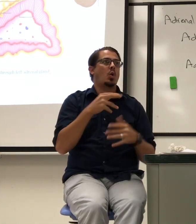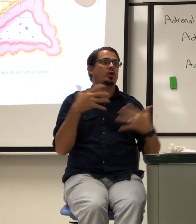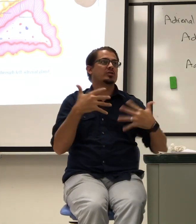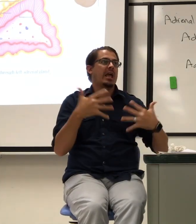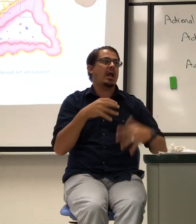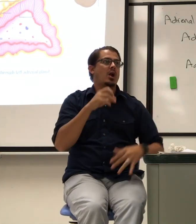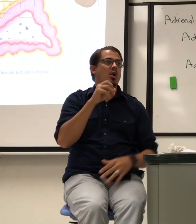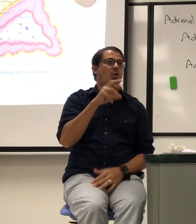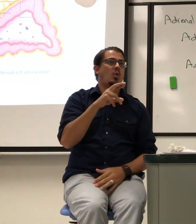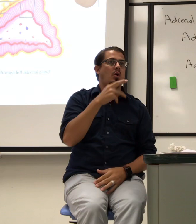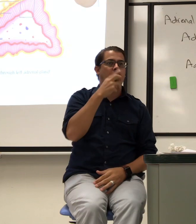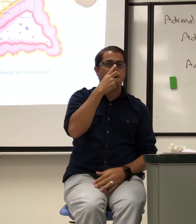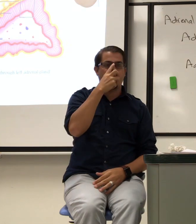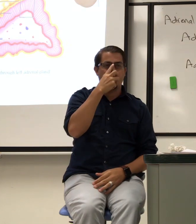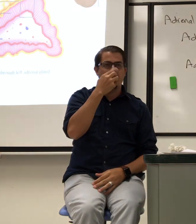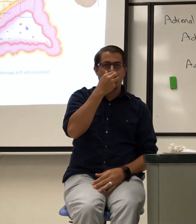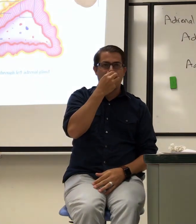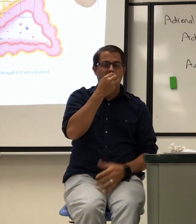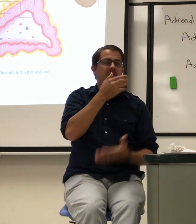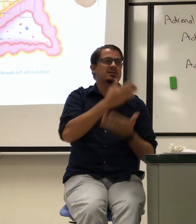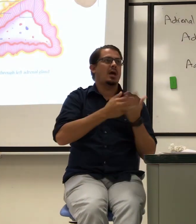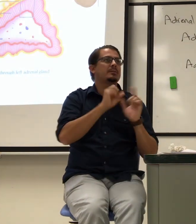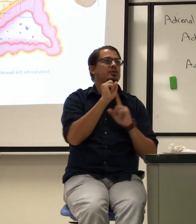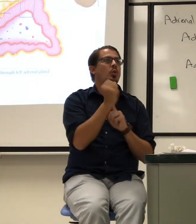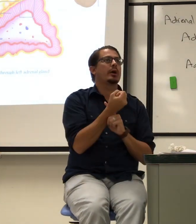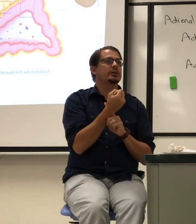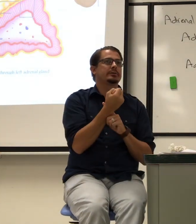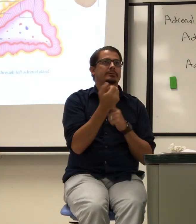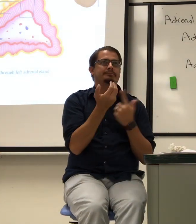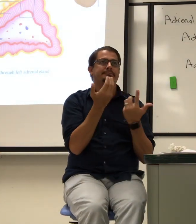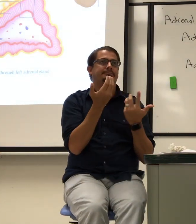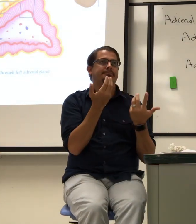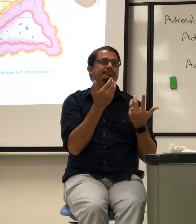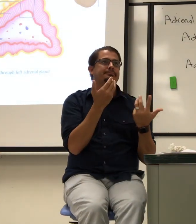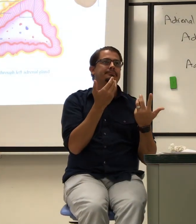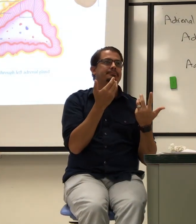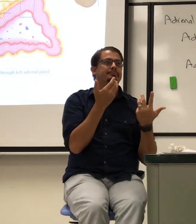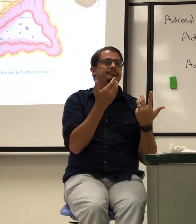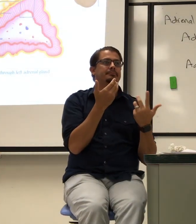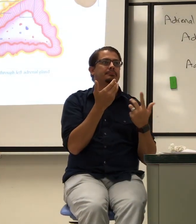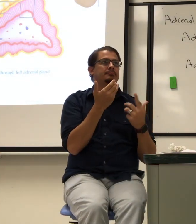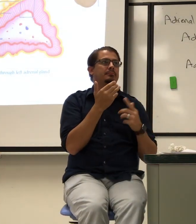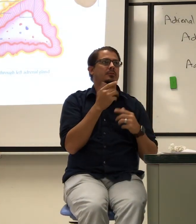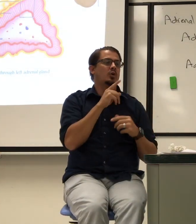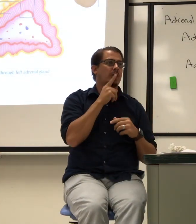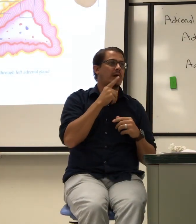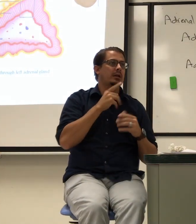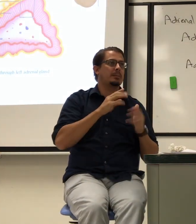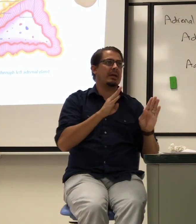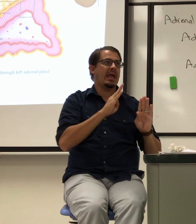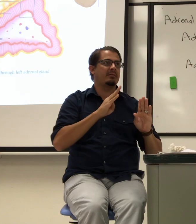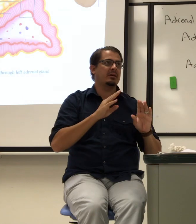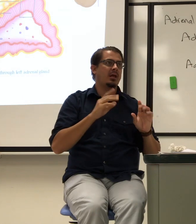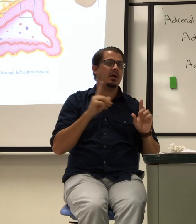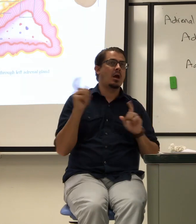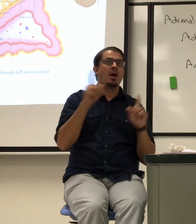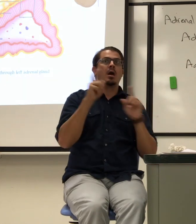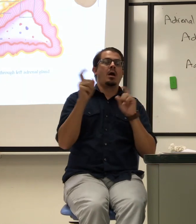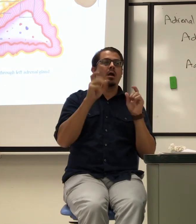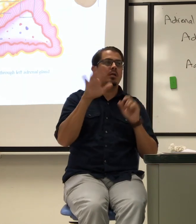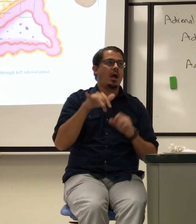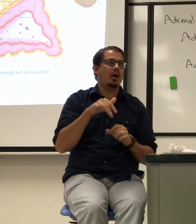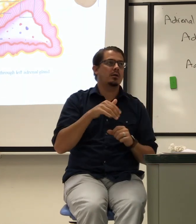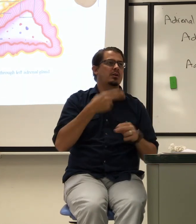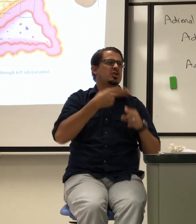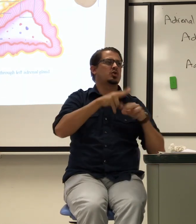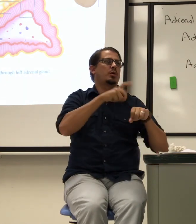scared. Some situation where you're acting like frantically. That's